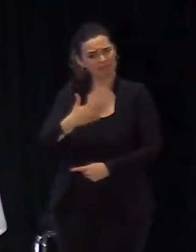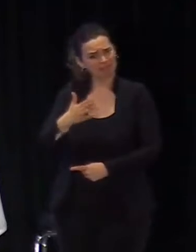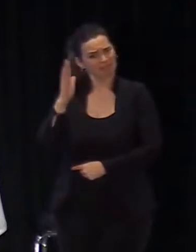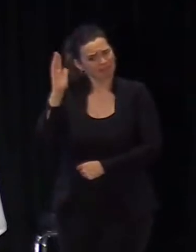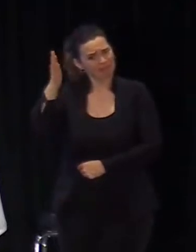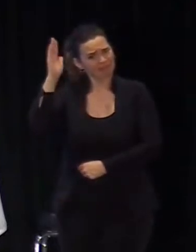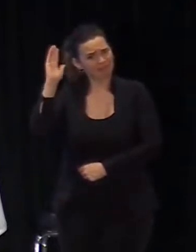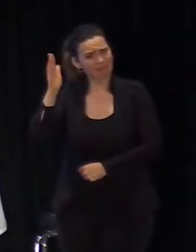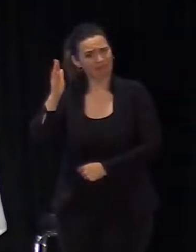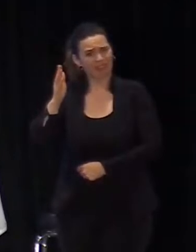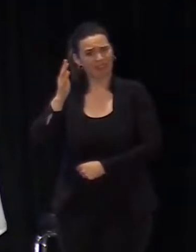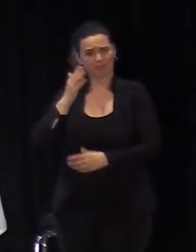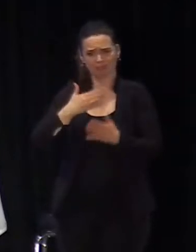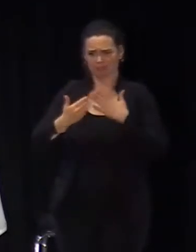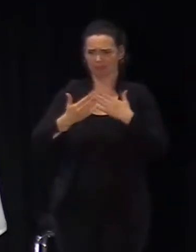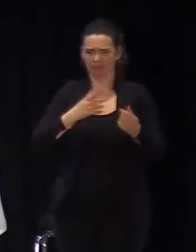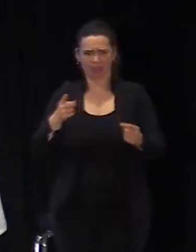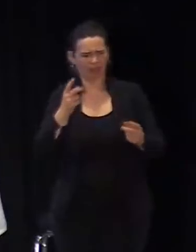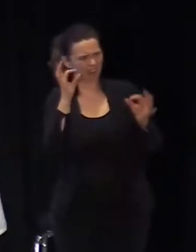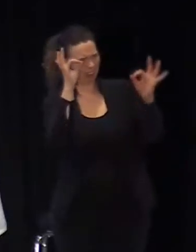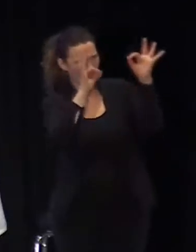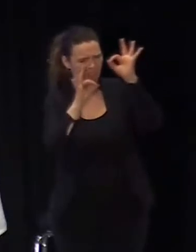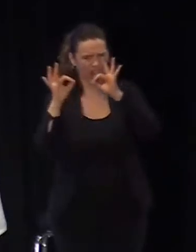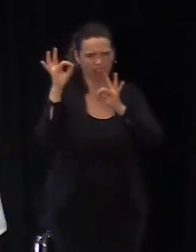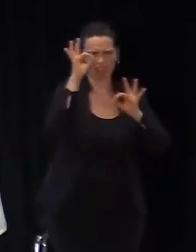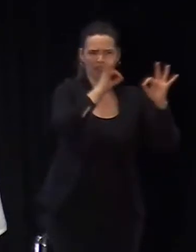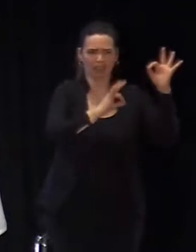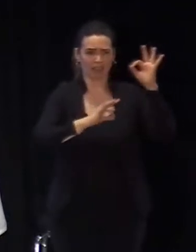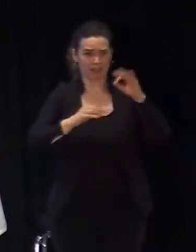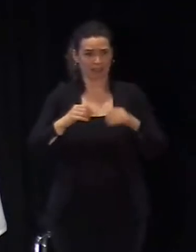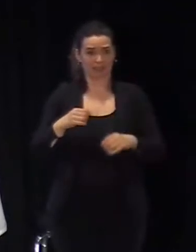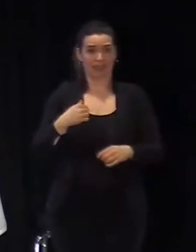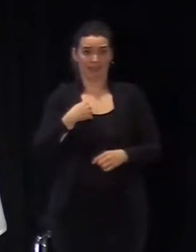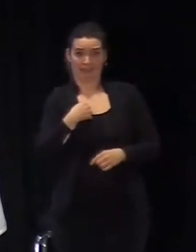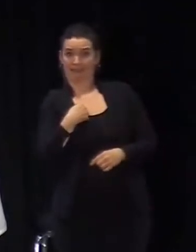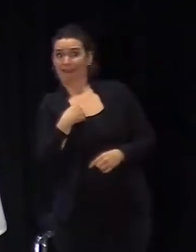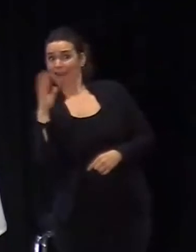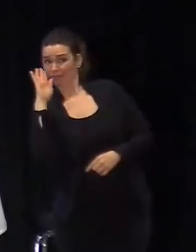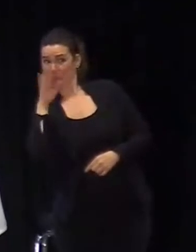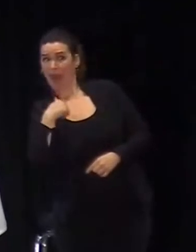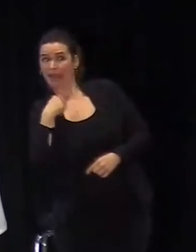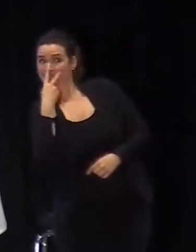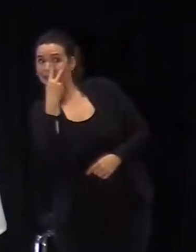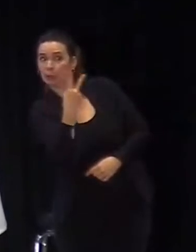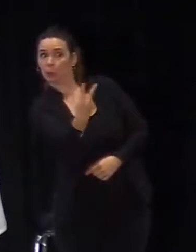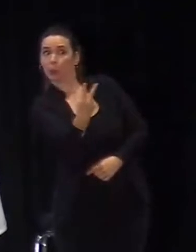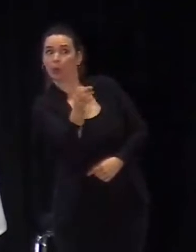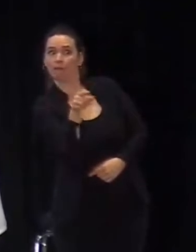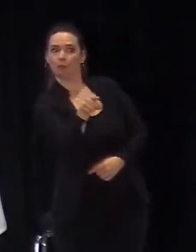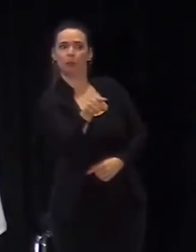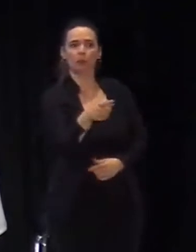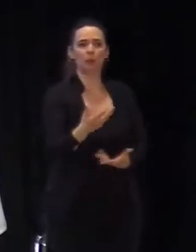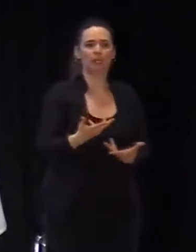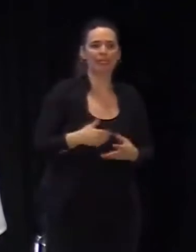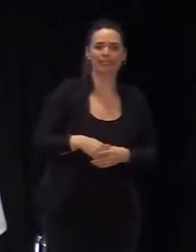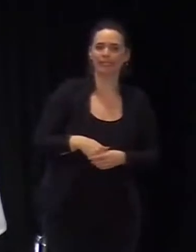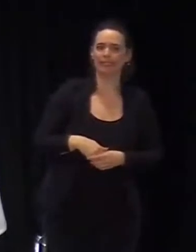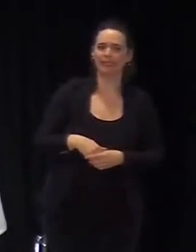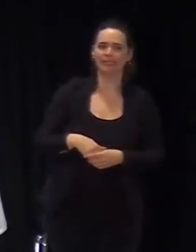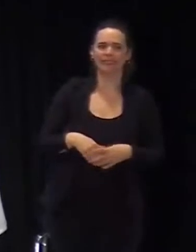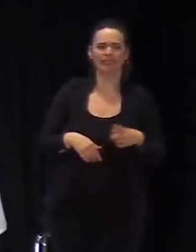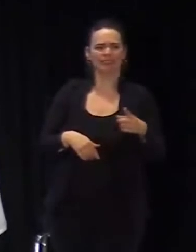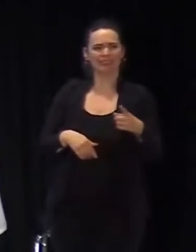No comment. It's tough. No, this is this is a challenge. Hopefully I'm not in this position for a while. This